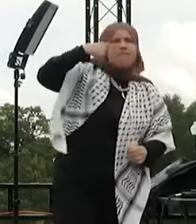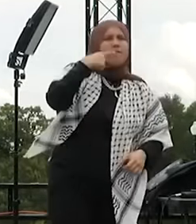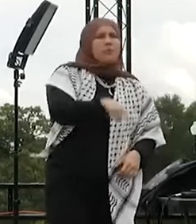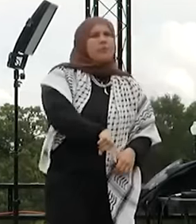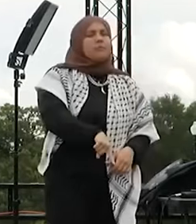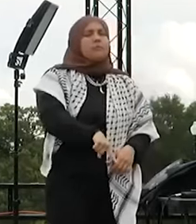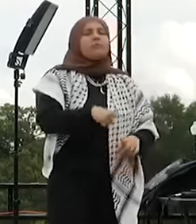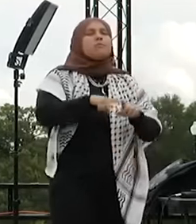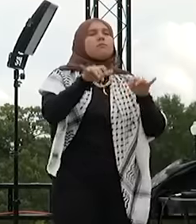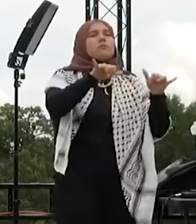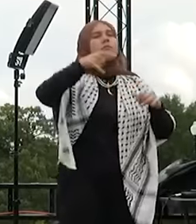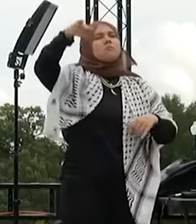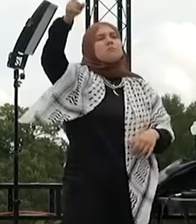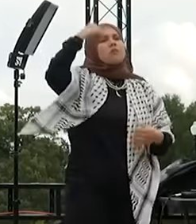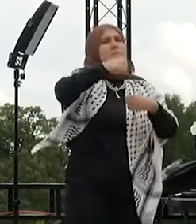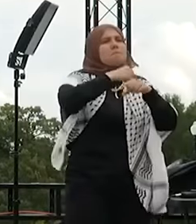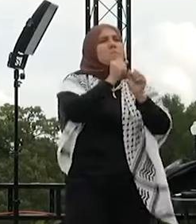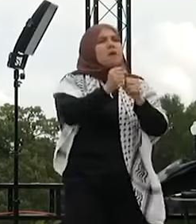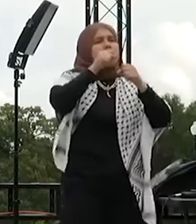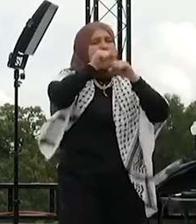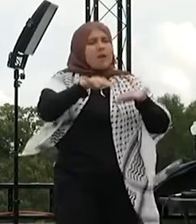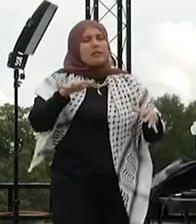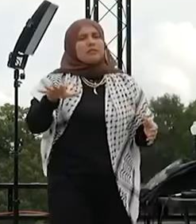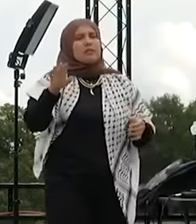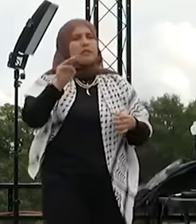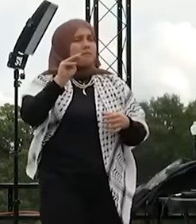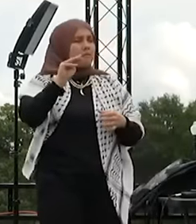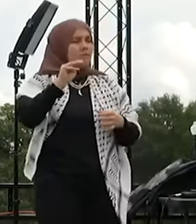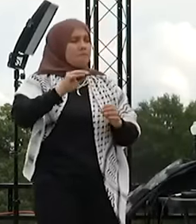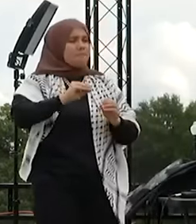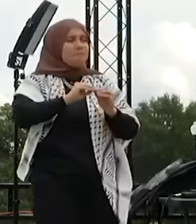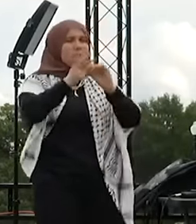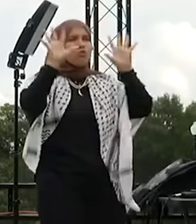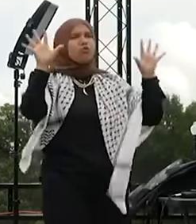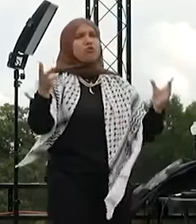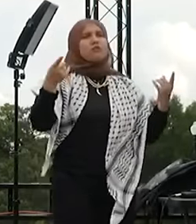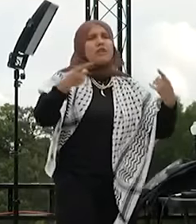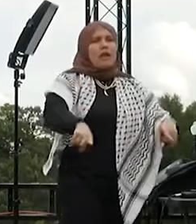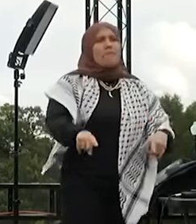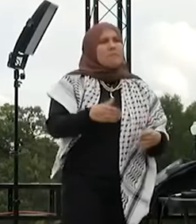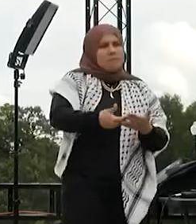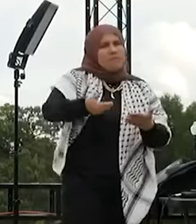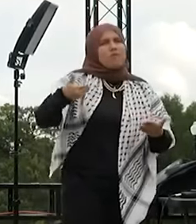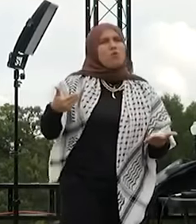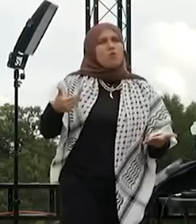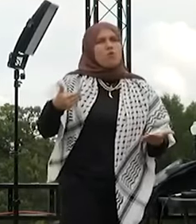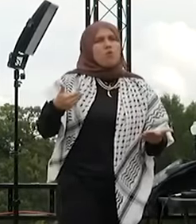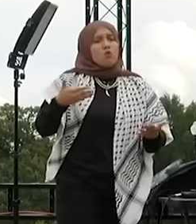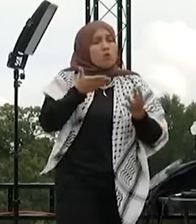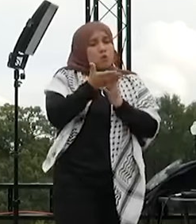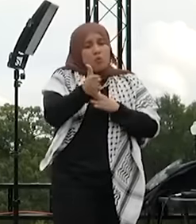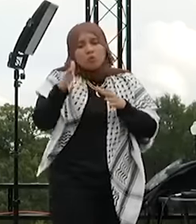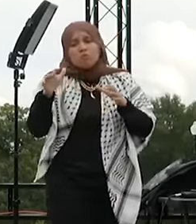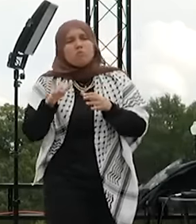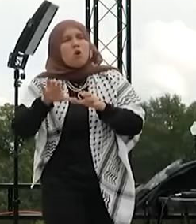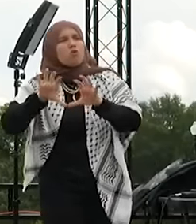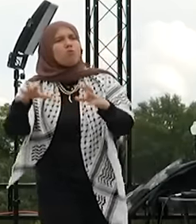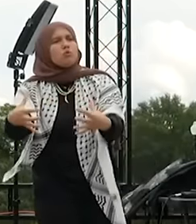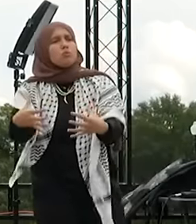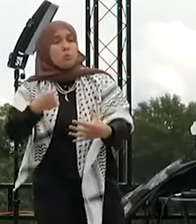as Allah made miracles happen before, through small dedicated groups, we